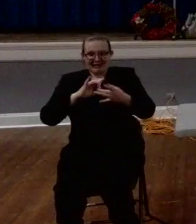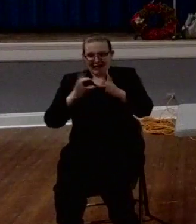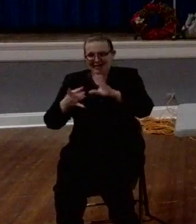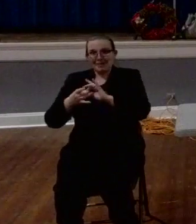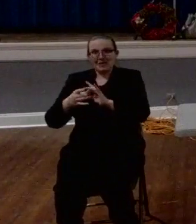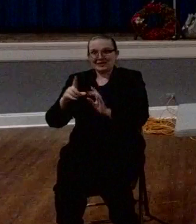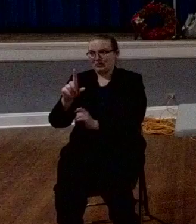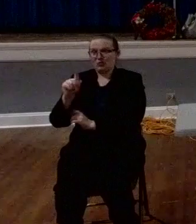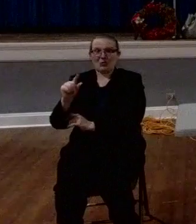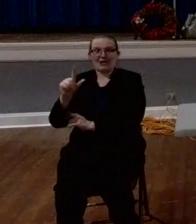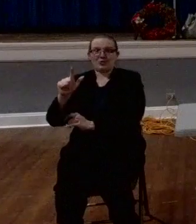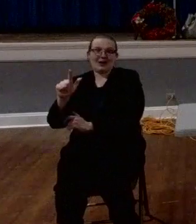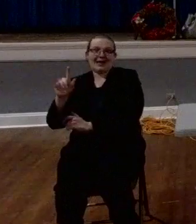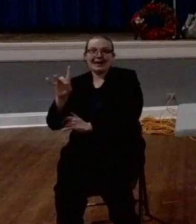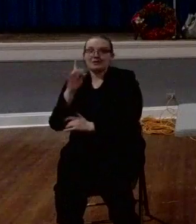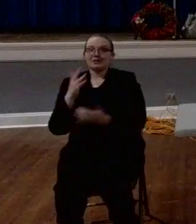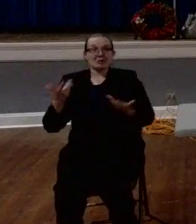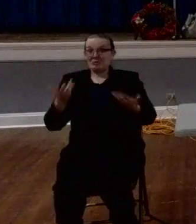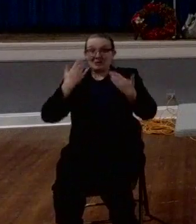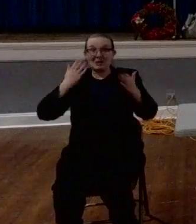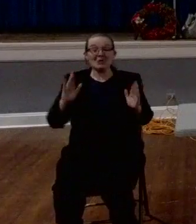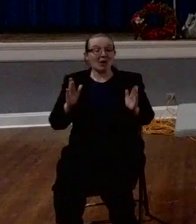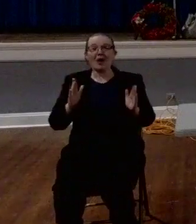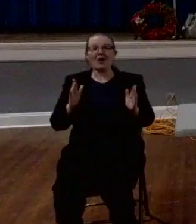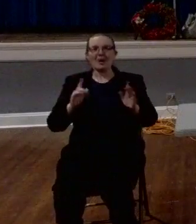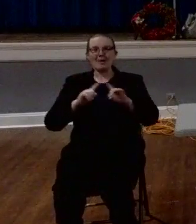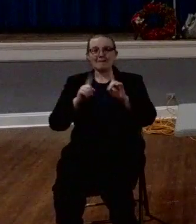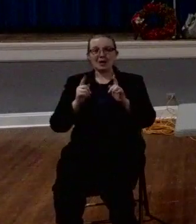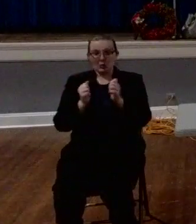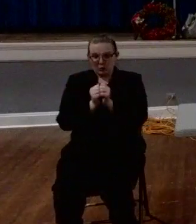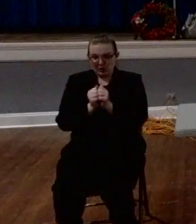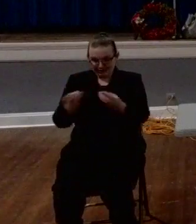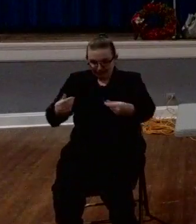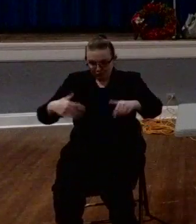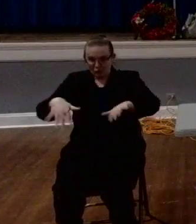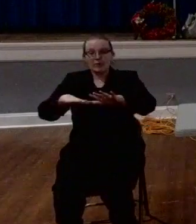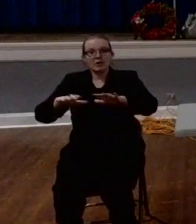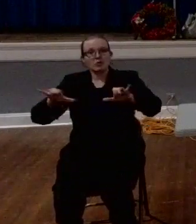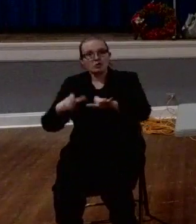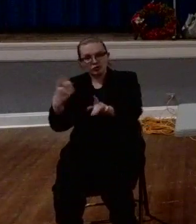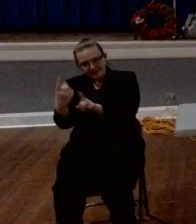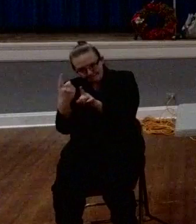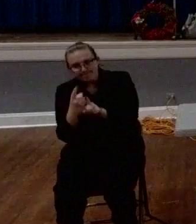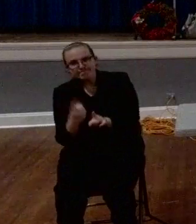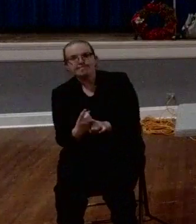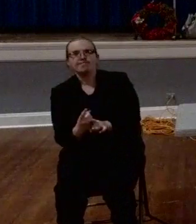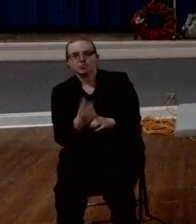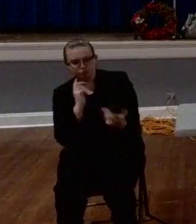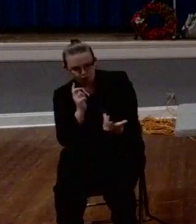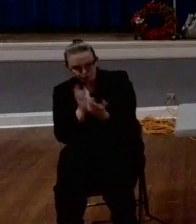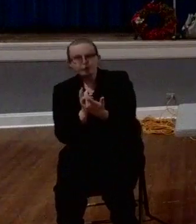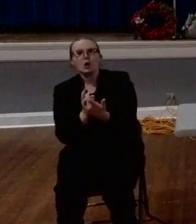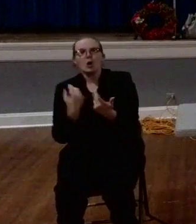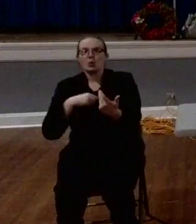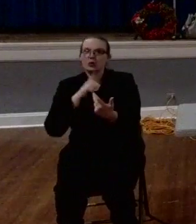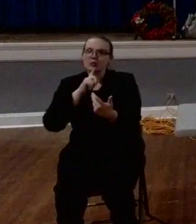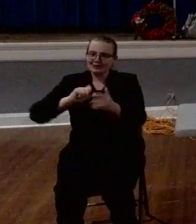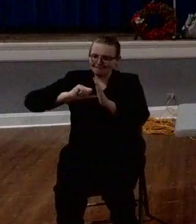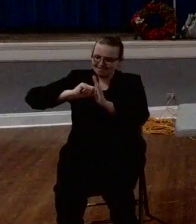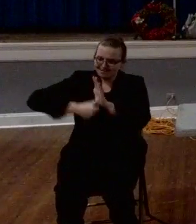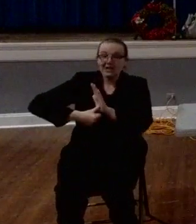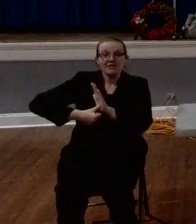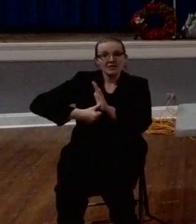or something like that. We just don't know. But with these facilities, and if we do it the right way, we really make sure that we put the emphasis